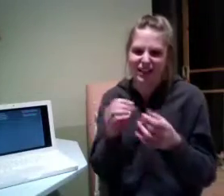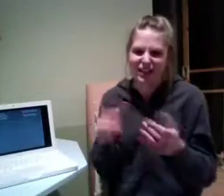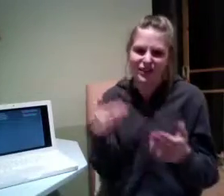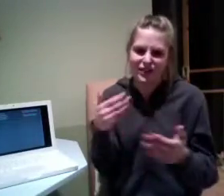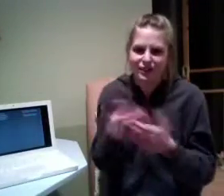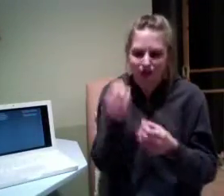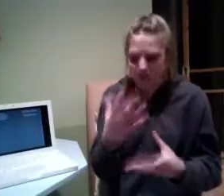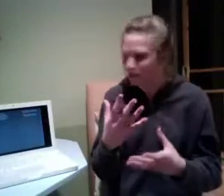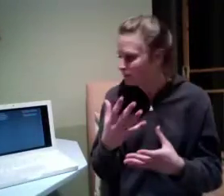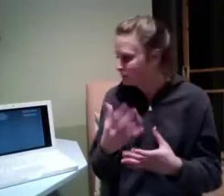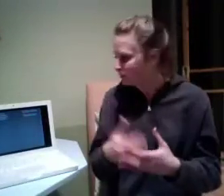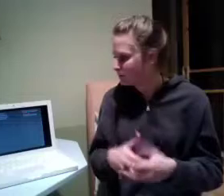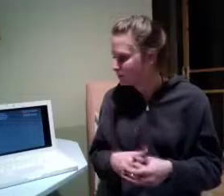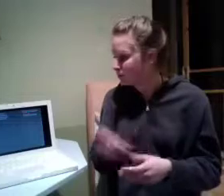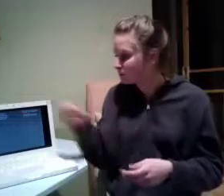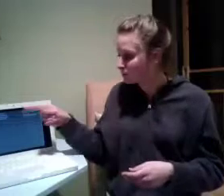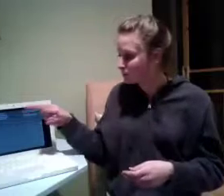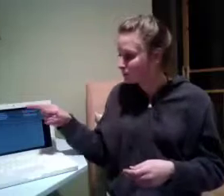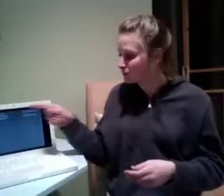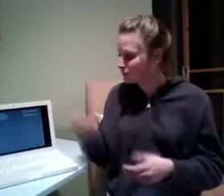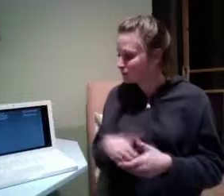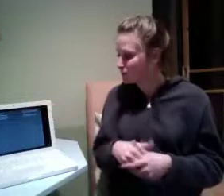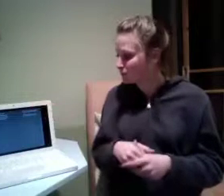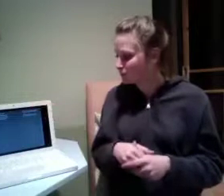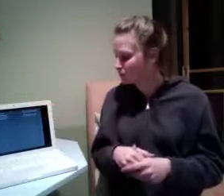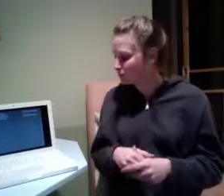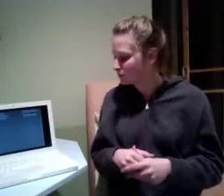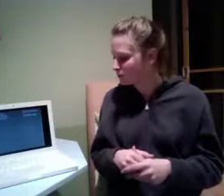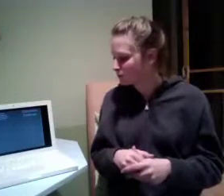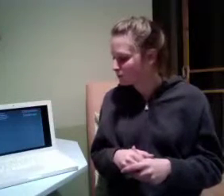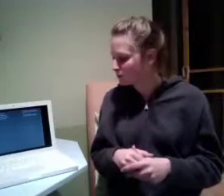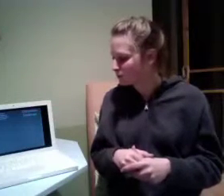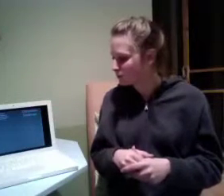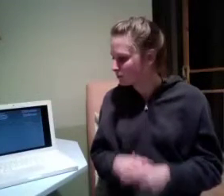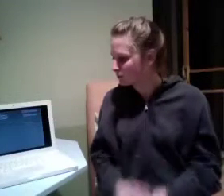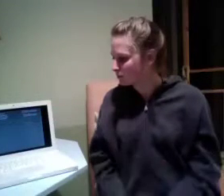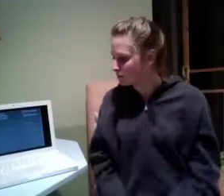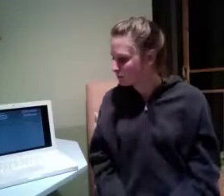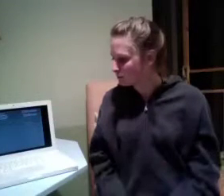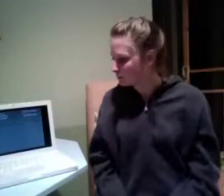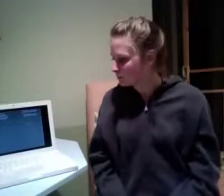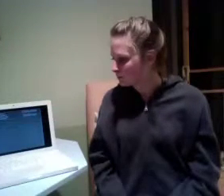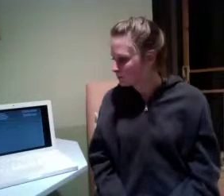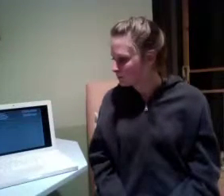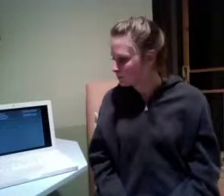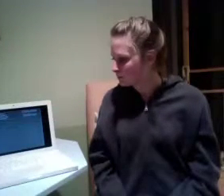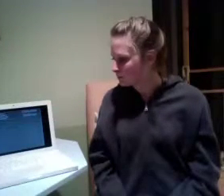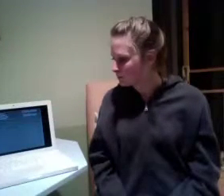to bring drastic changes to the people of Europe, but also Asia, Africa, and the Americas, the places they're